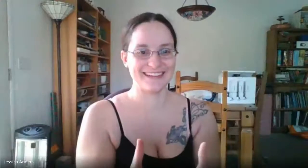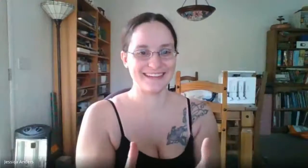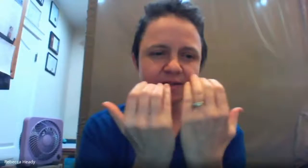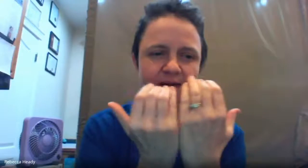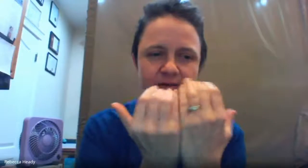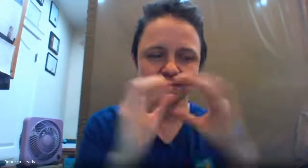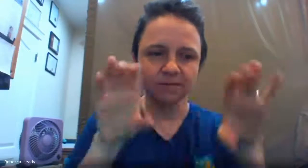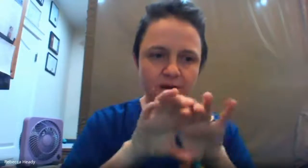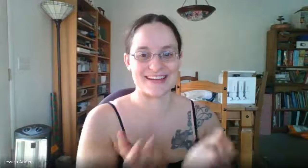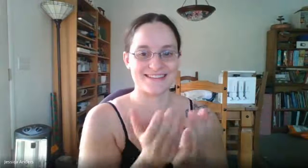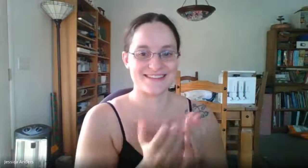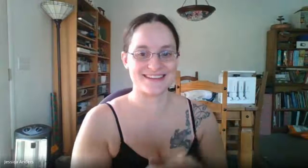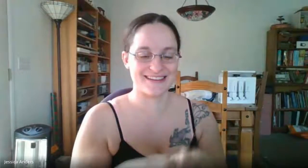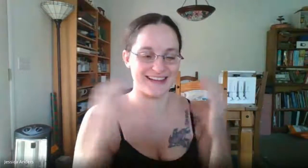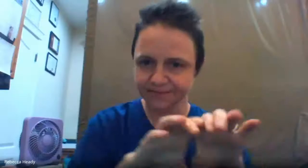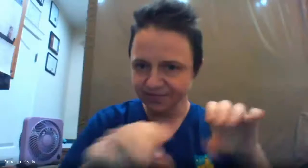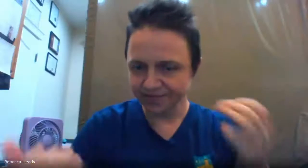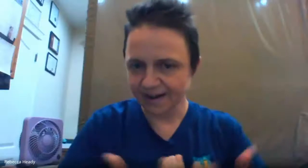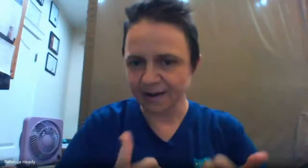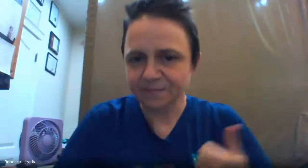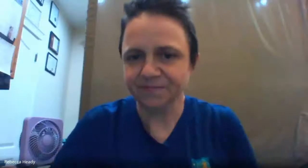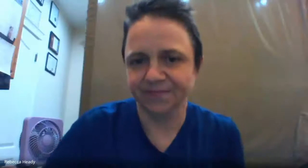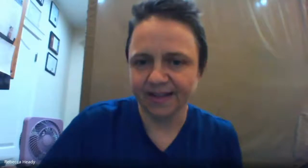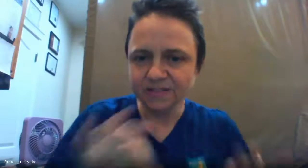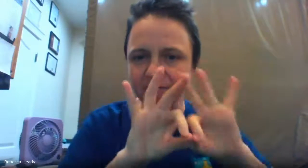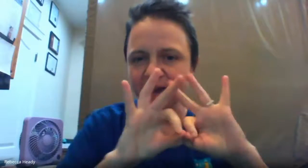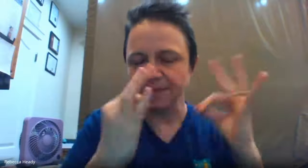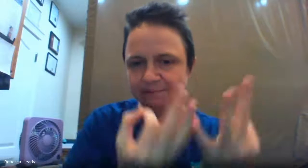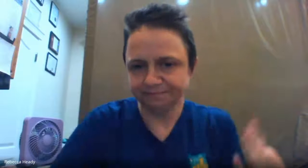together. Yes. There you go. So family.